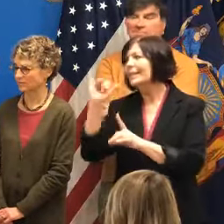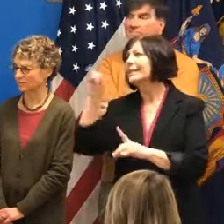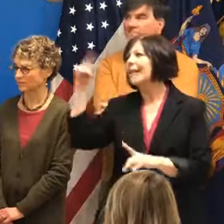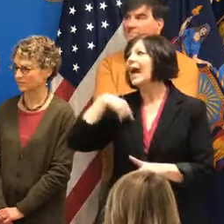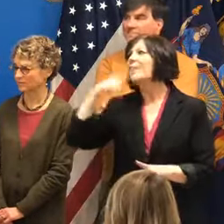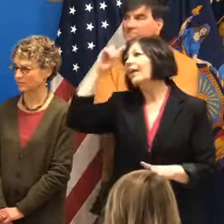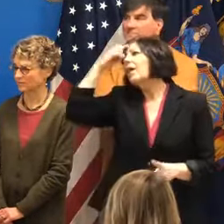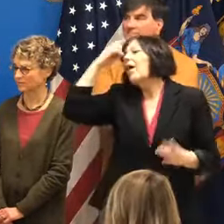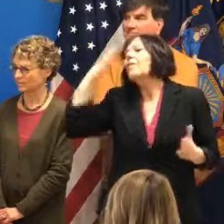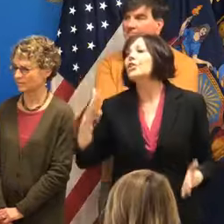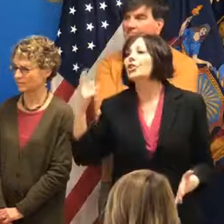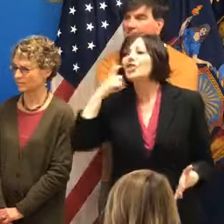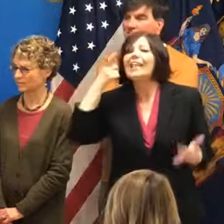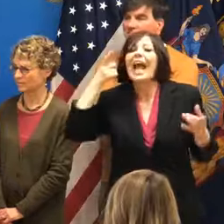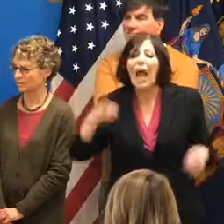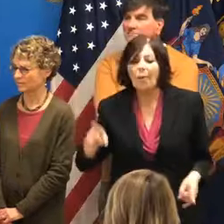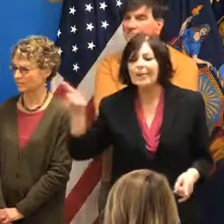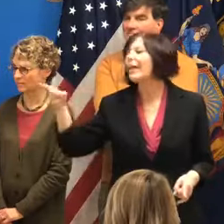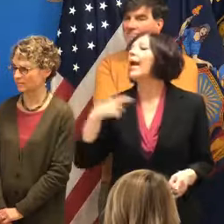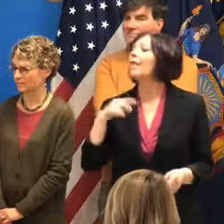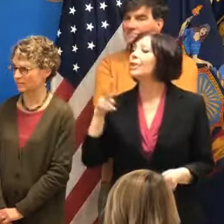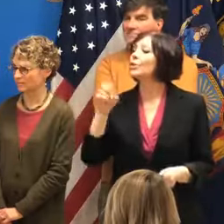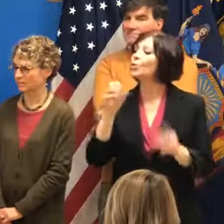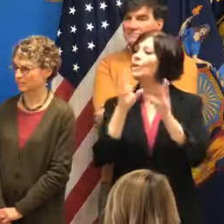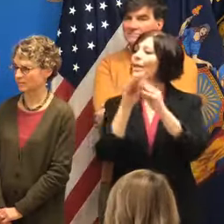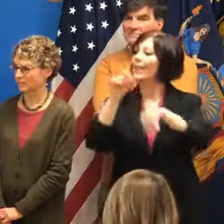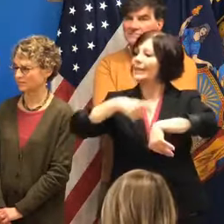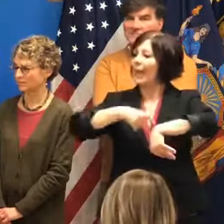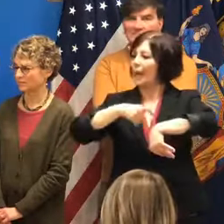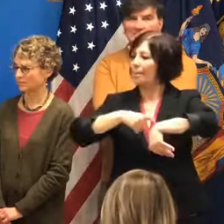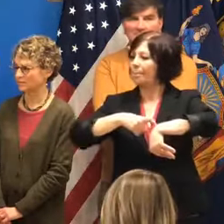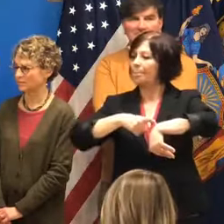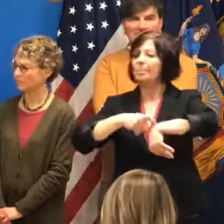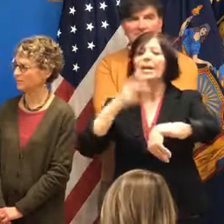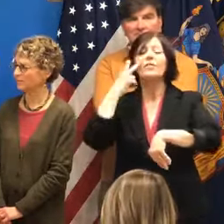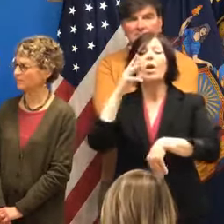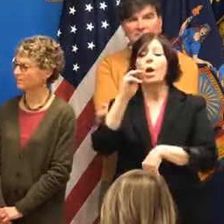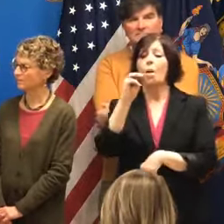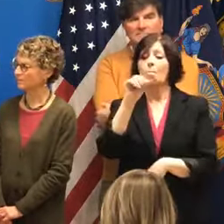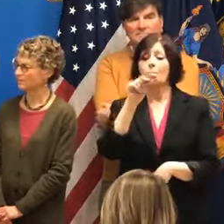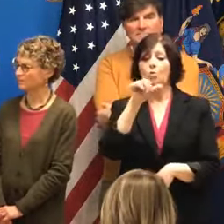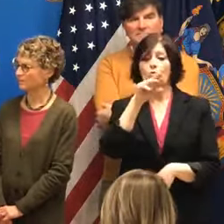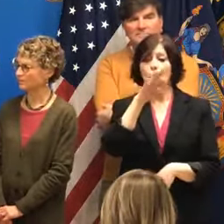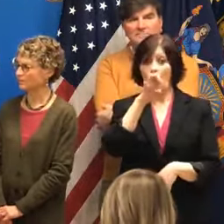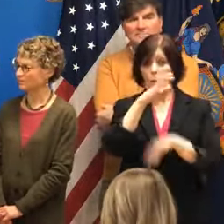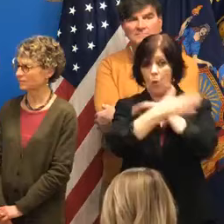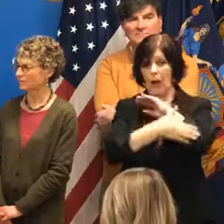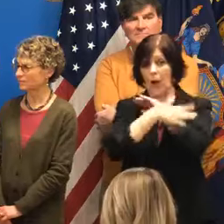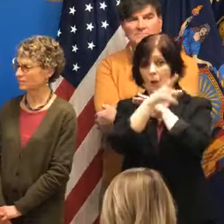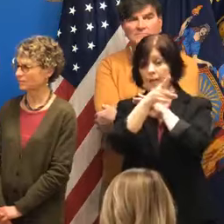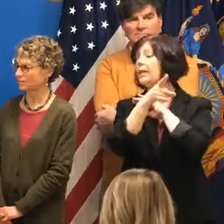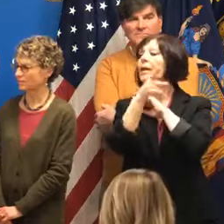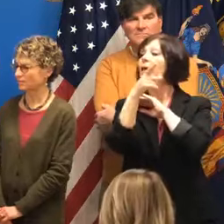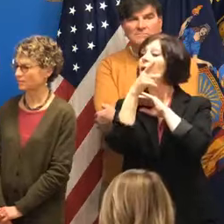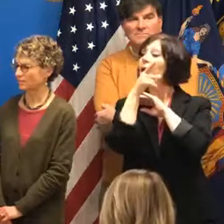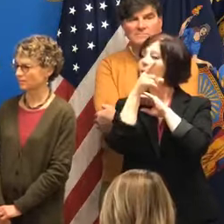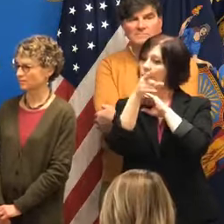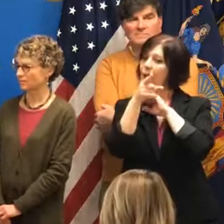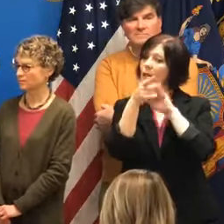just happened to have a press conference scheduled for that time. If you look at what happened in Monroe County, that's a good example. They released it by